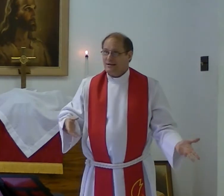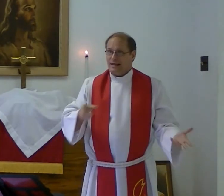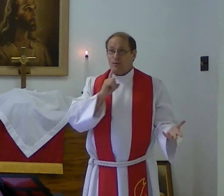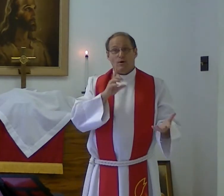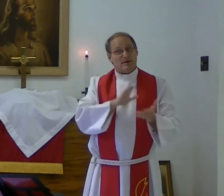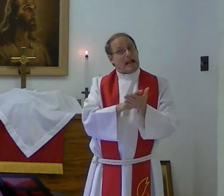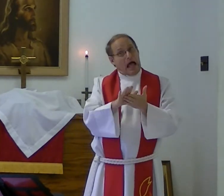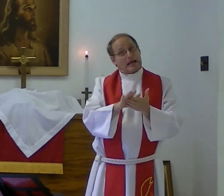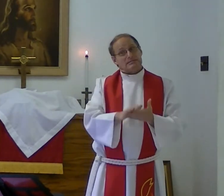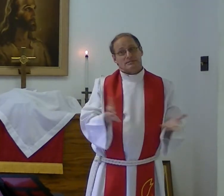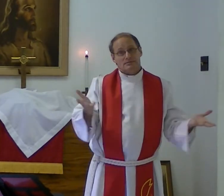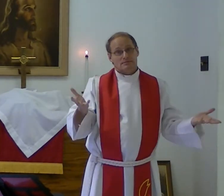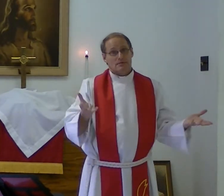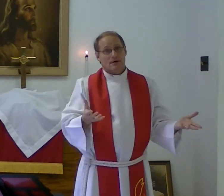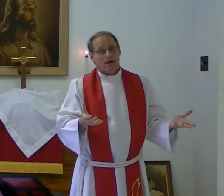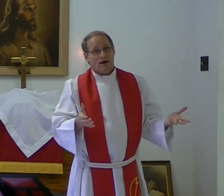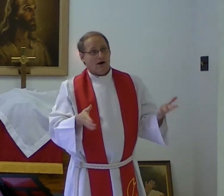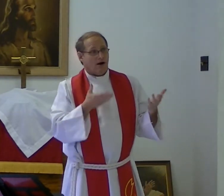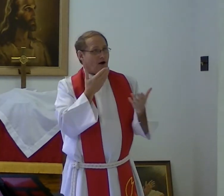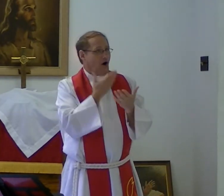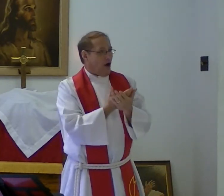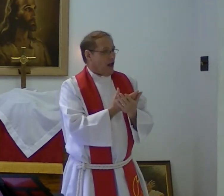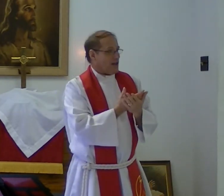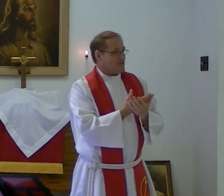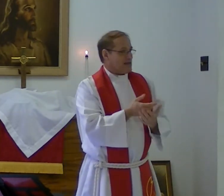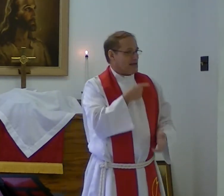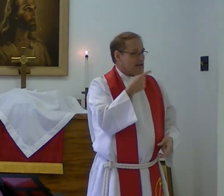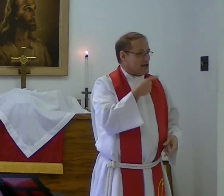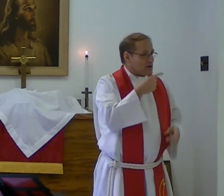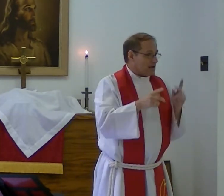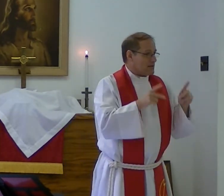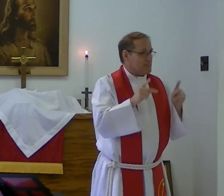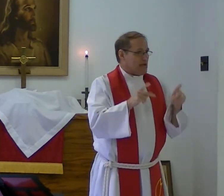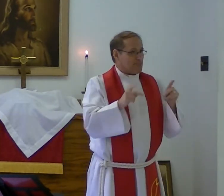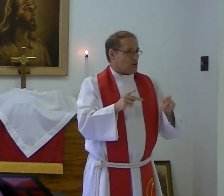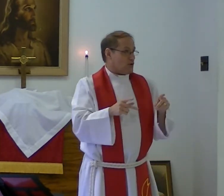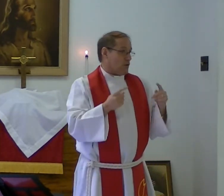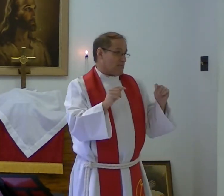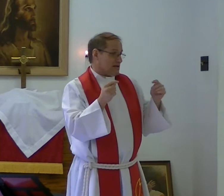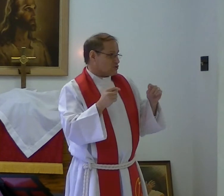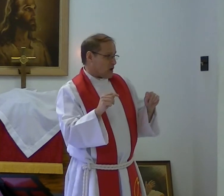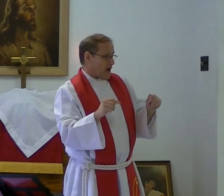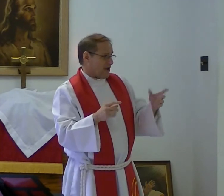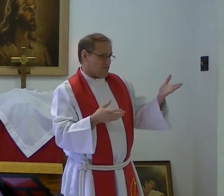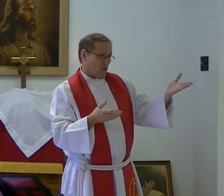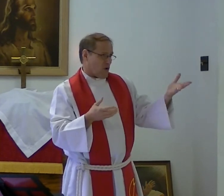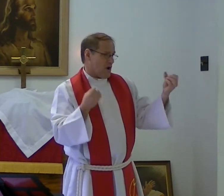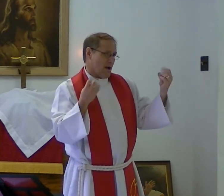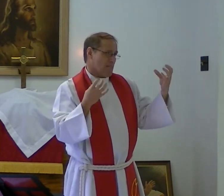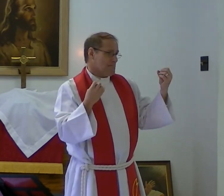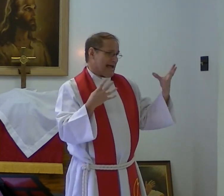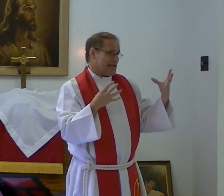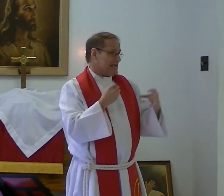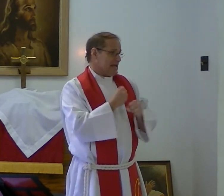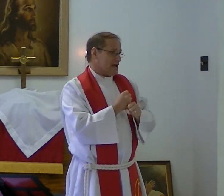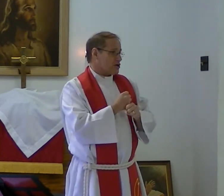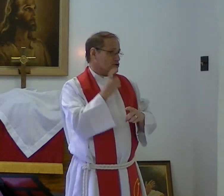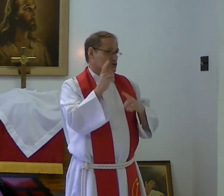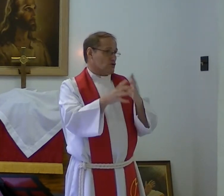That would be nice. All of the hearing people, all have been trying for many years to